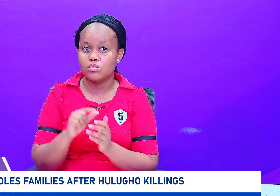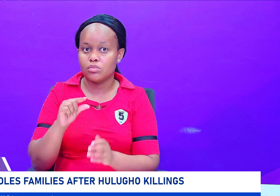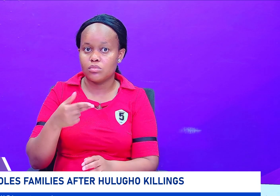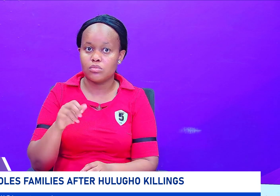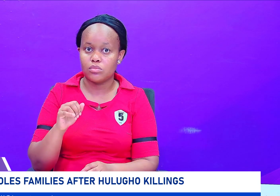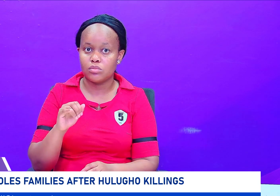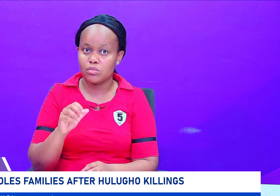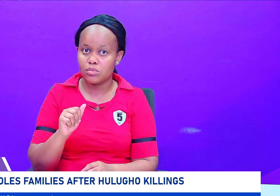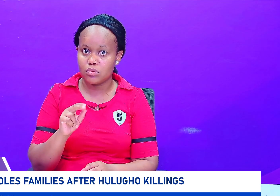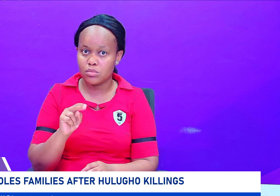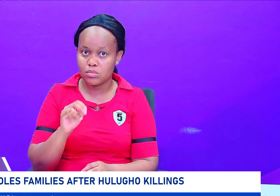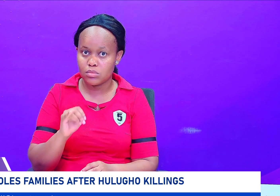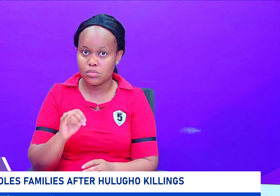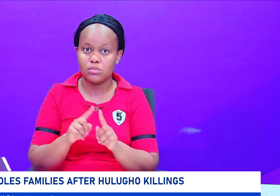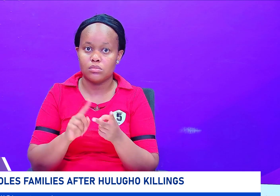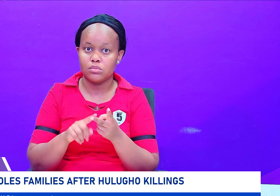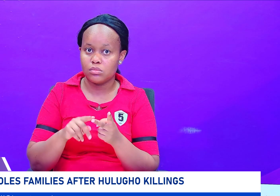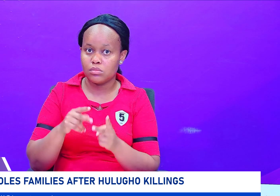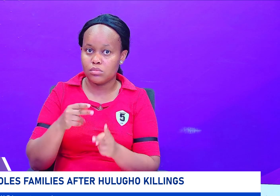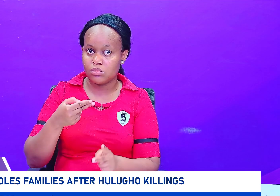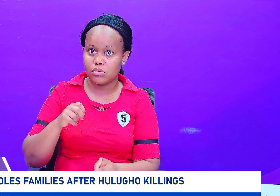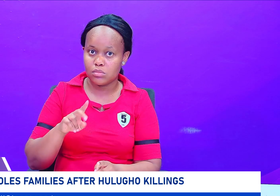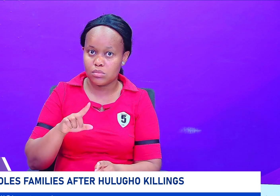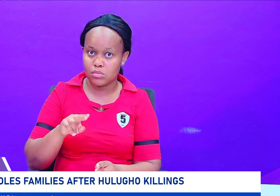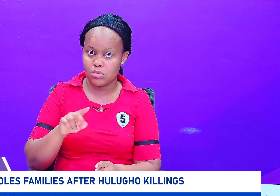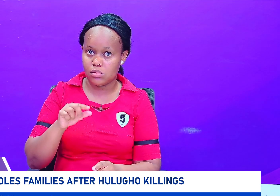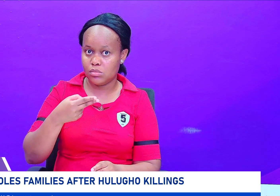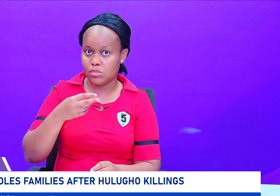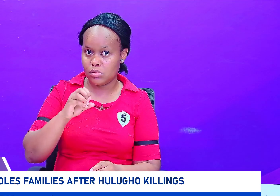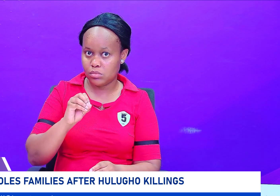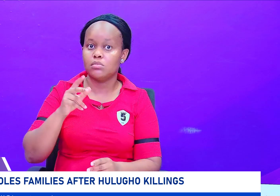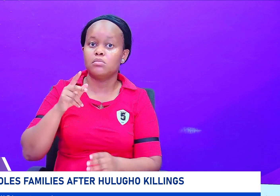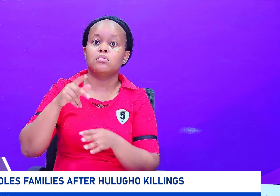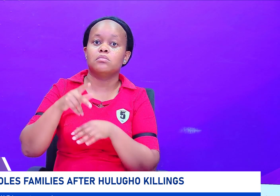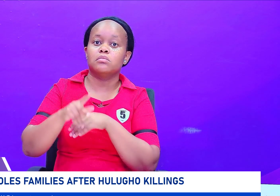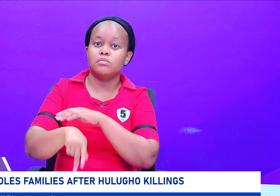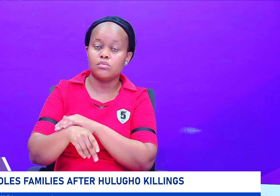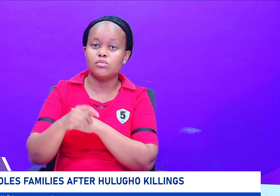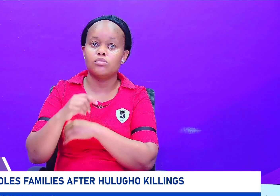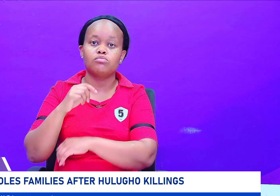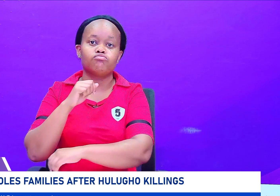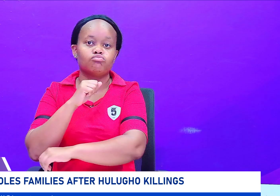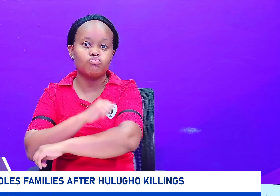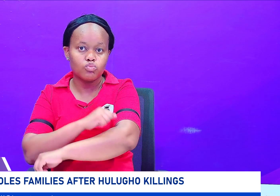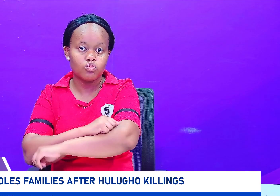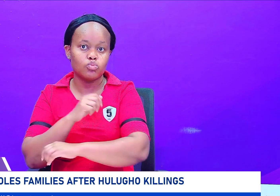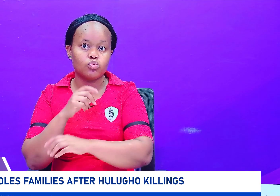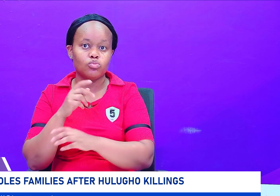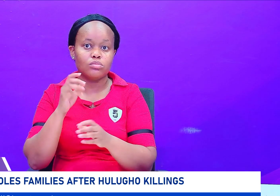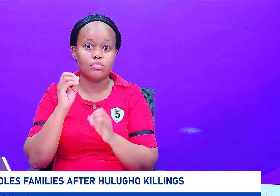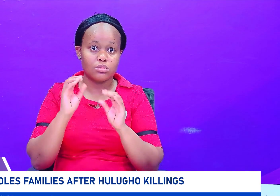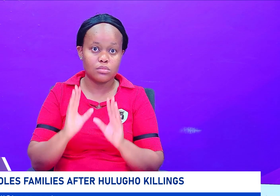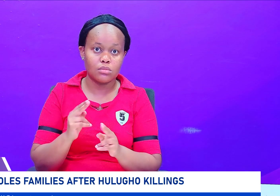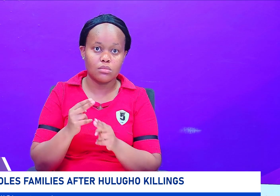Abdi Fatah Gani and Hulugo Primary School teacher Peter Musili, whose